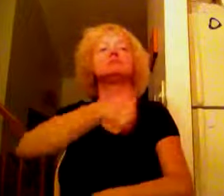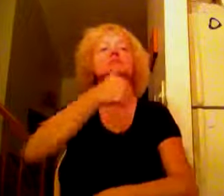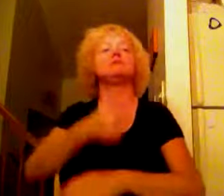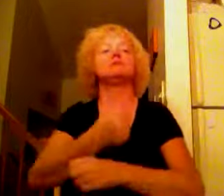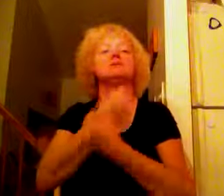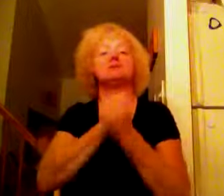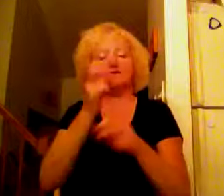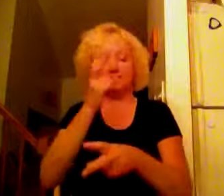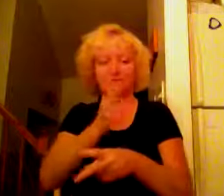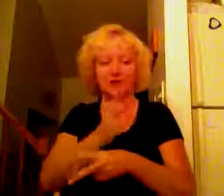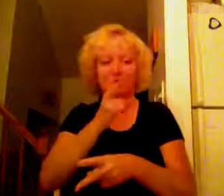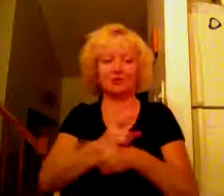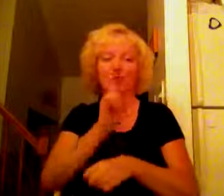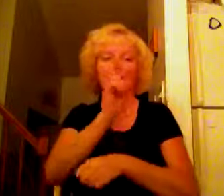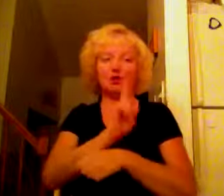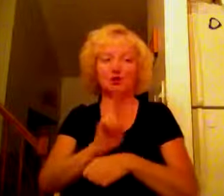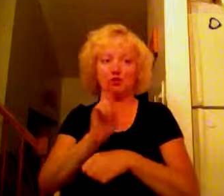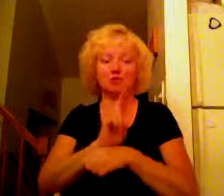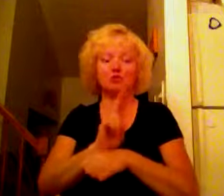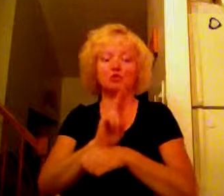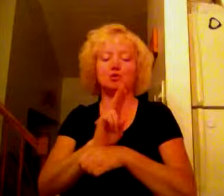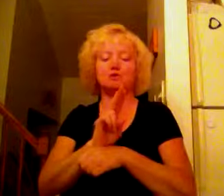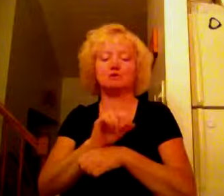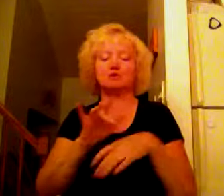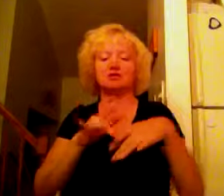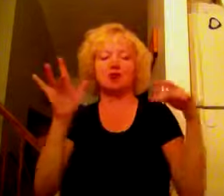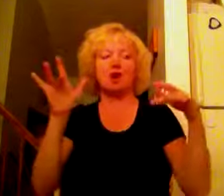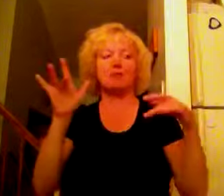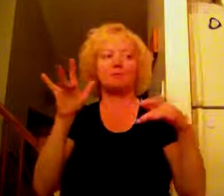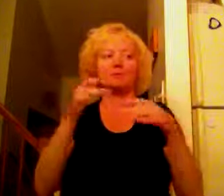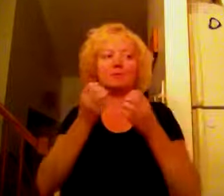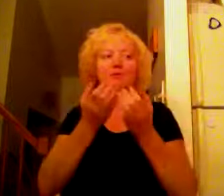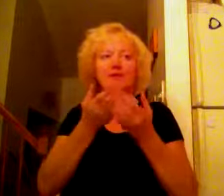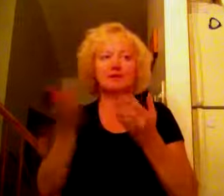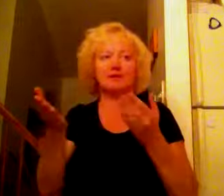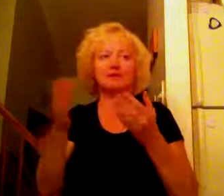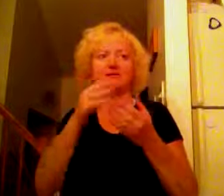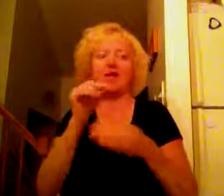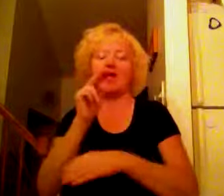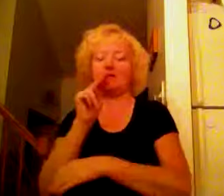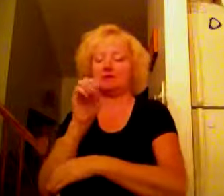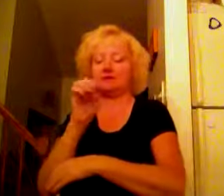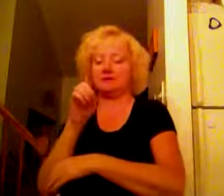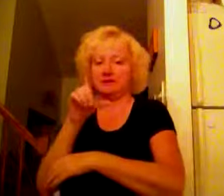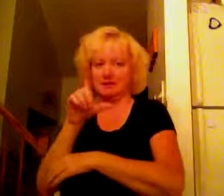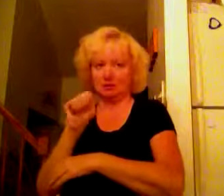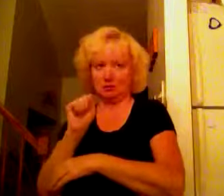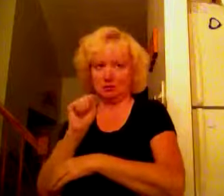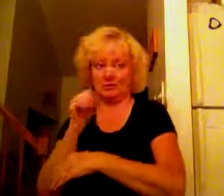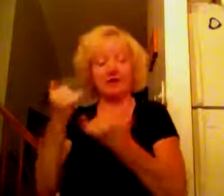used hypodermic syringes and other sharp objects. Let's take a moment and learn the steps in this procedure now.